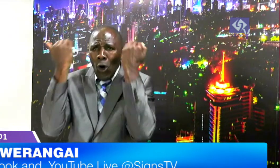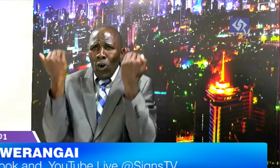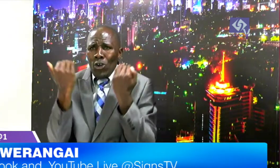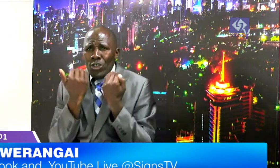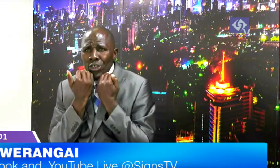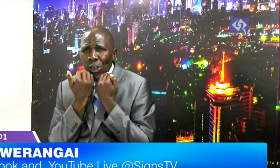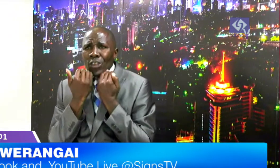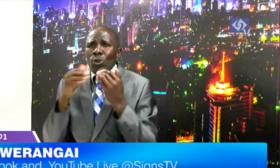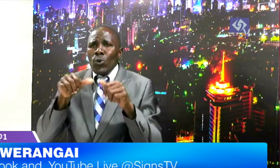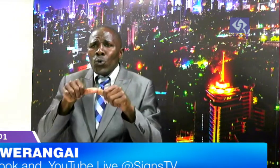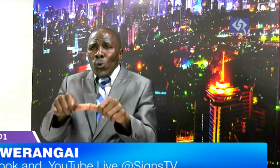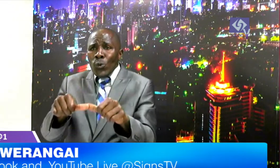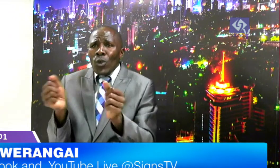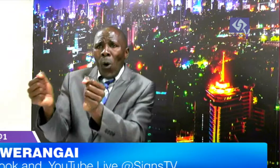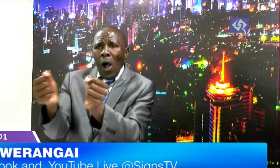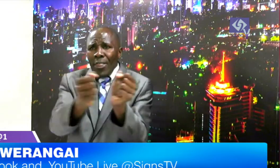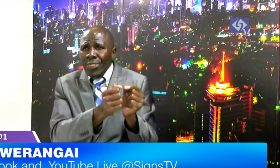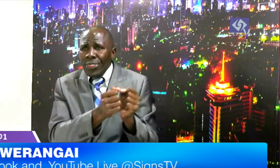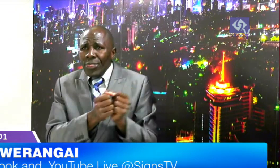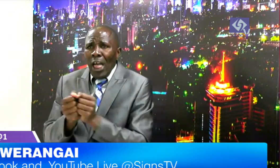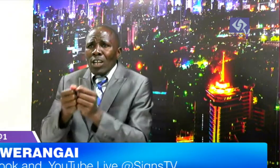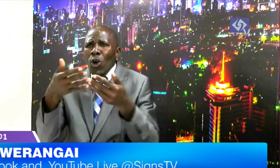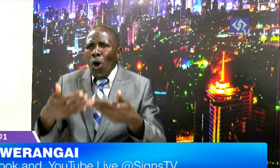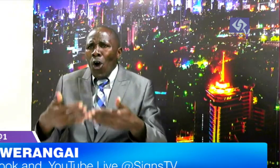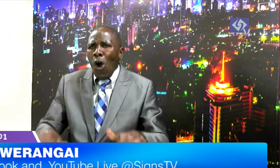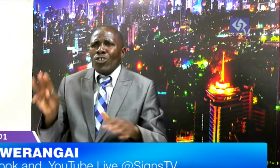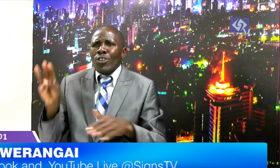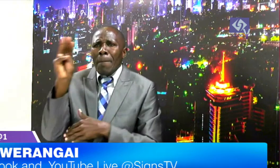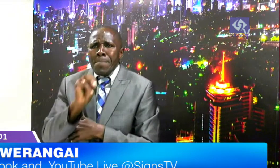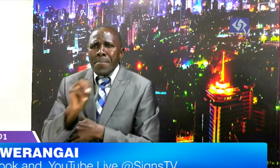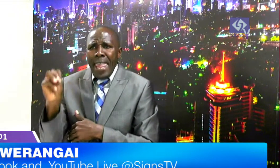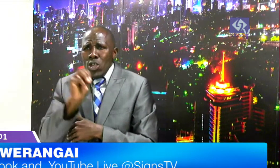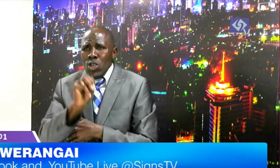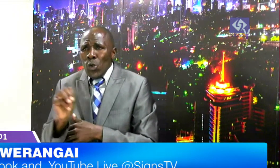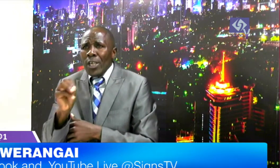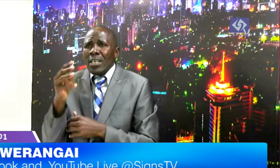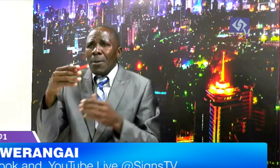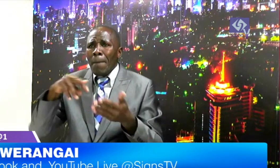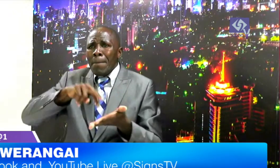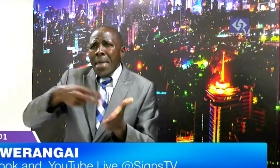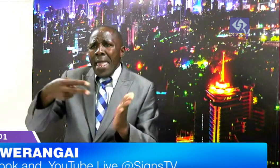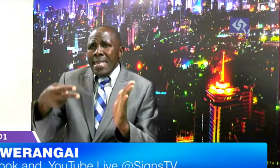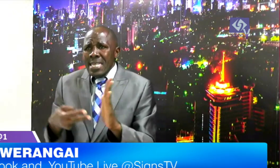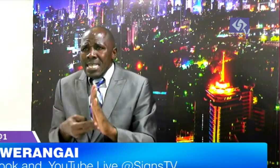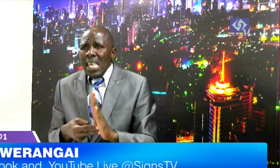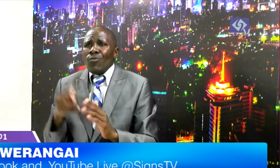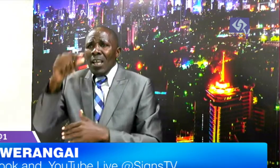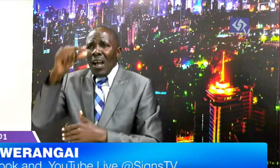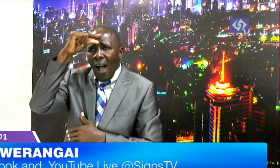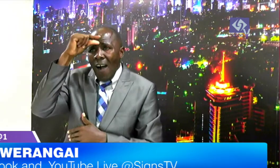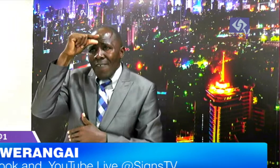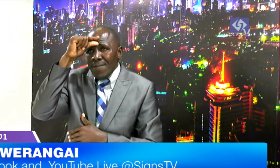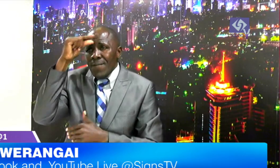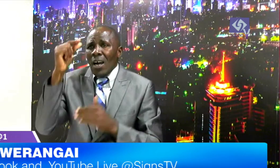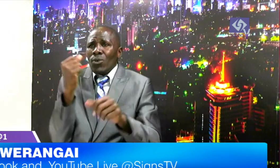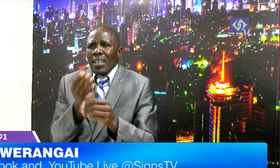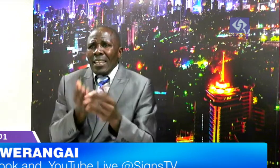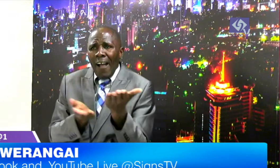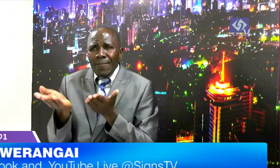Wambogo. The 5 were taken to court in connection with the loss of millions meant for civil servants